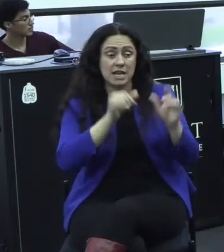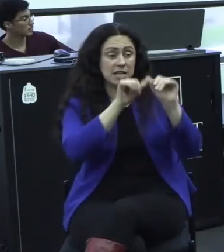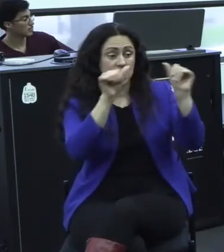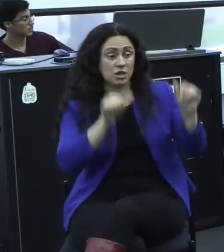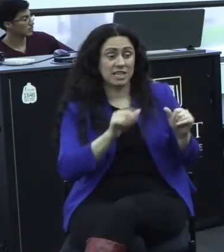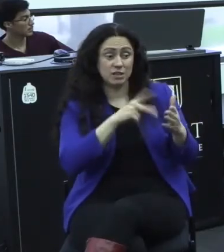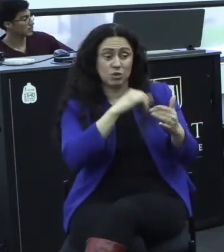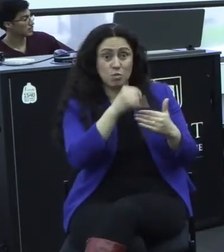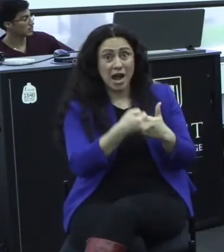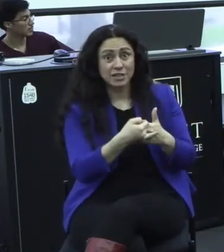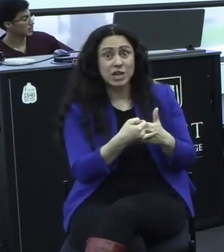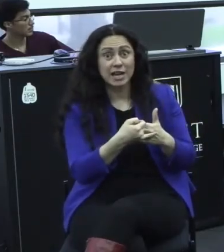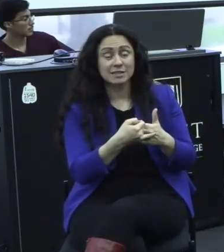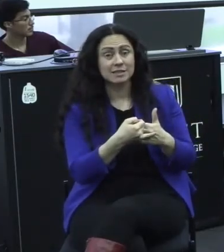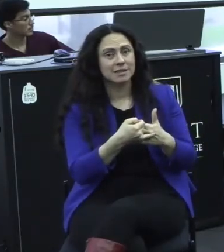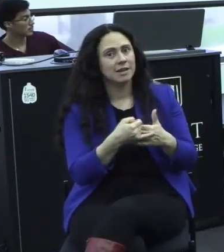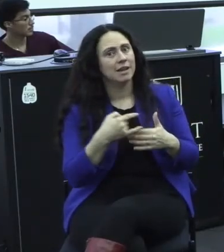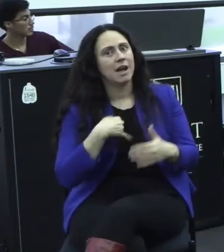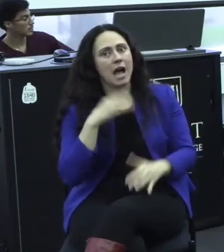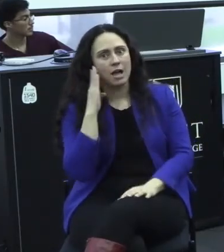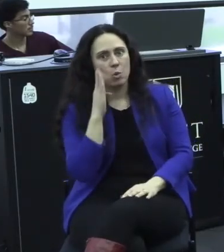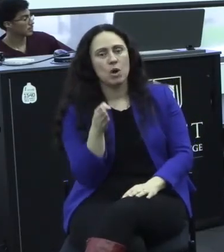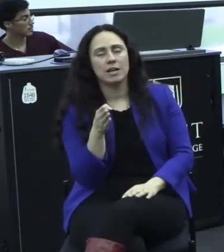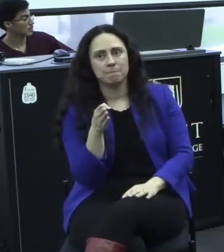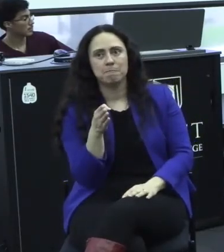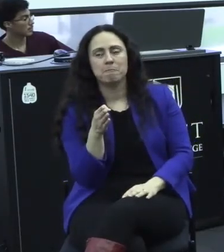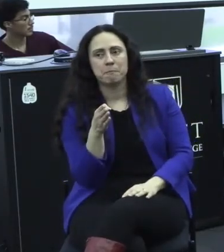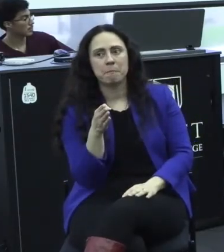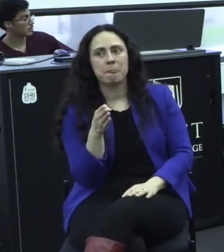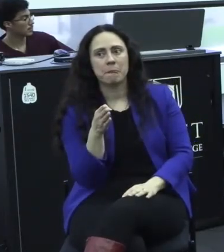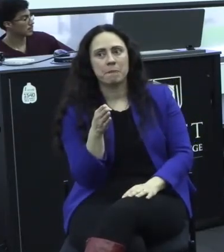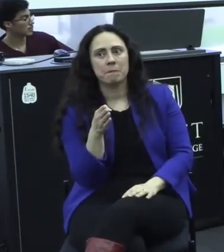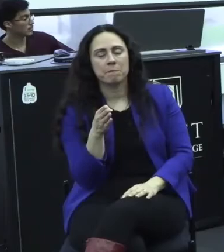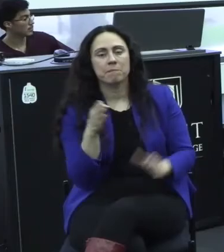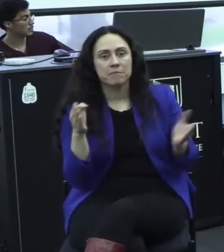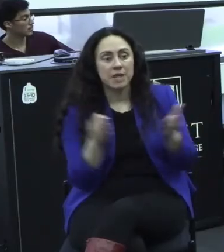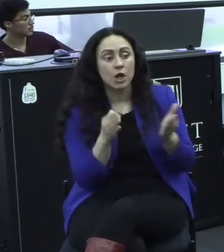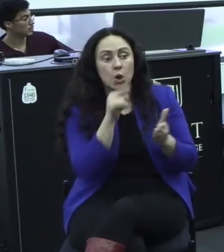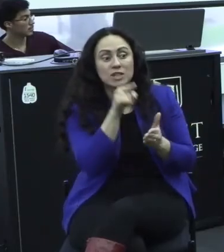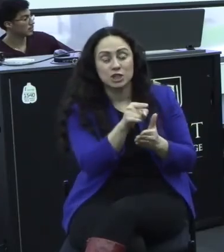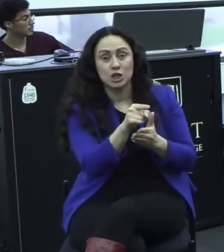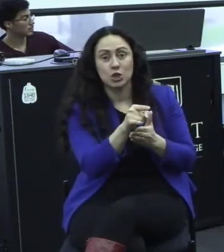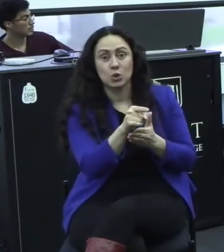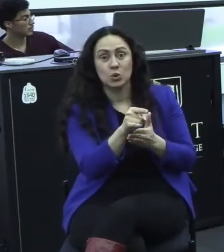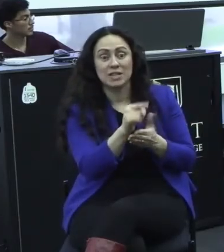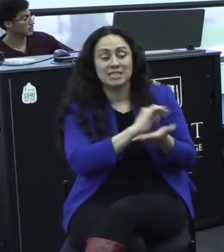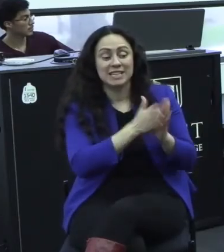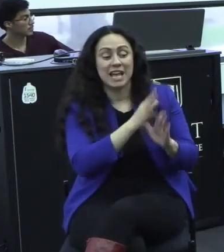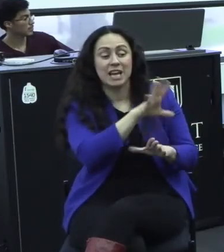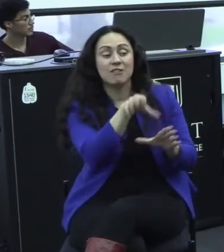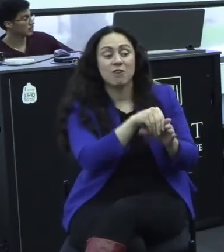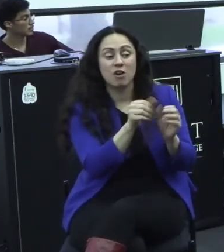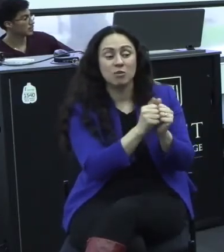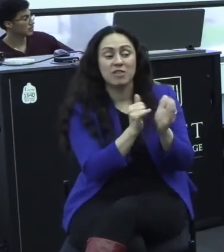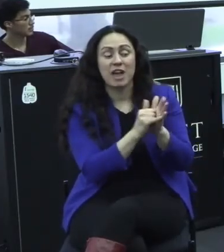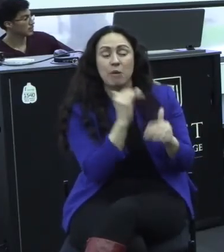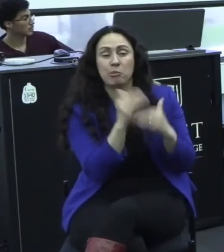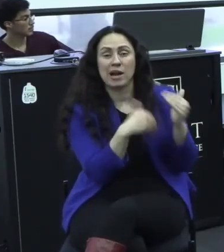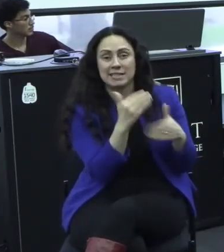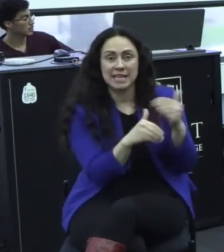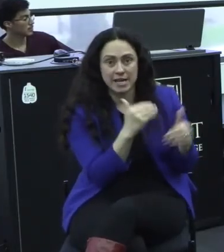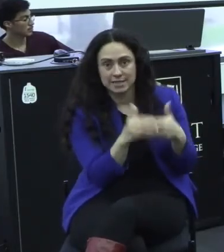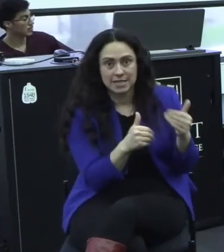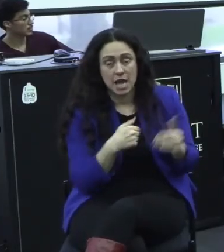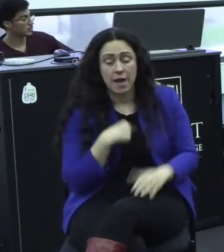architectural project, I would encourage you to kind of get involved in that process. And